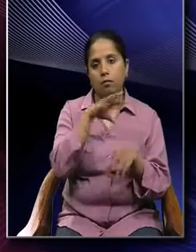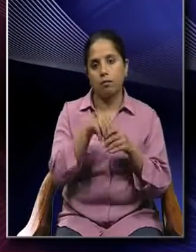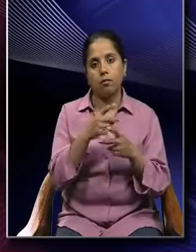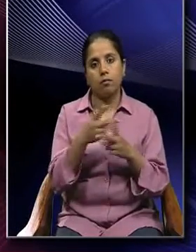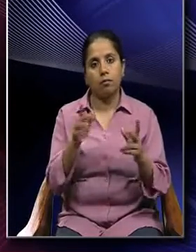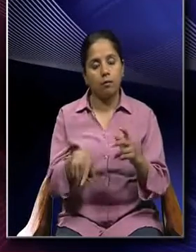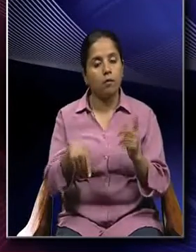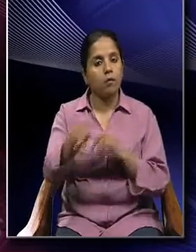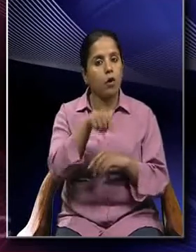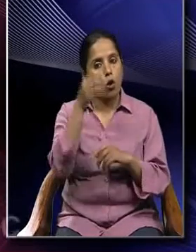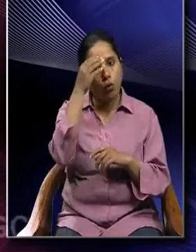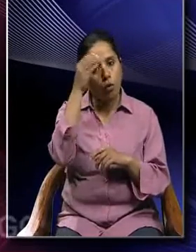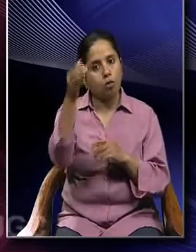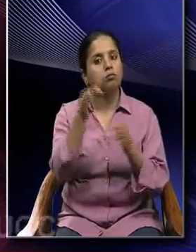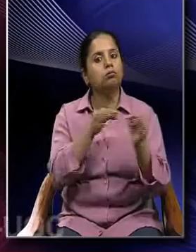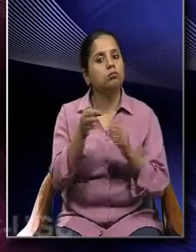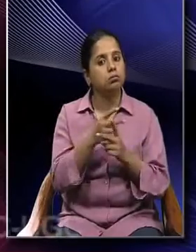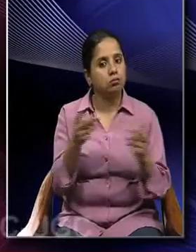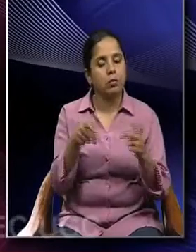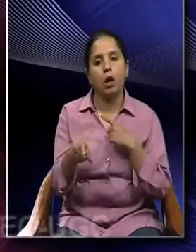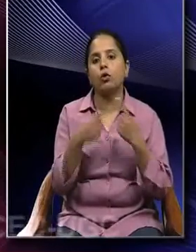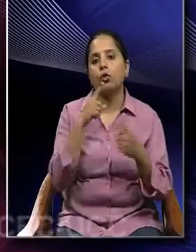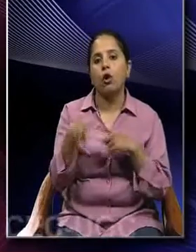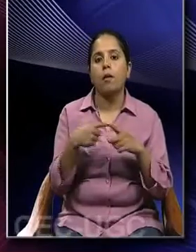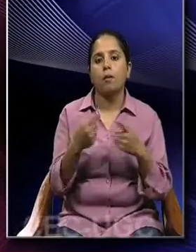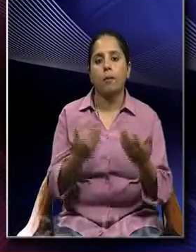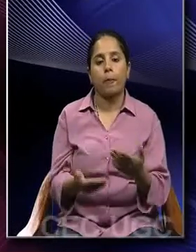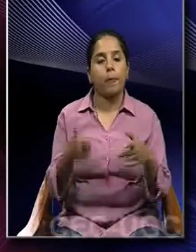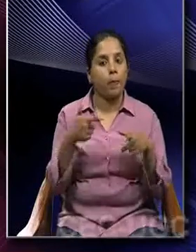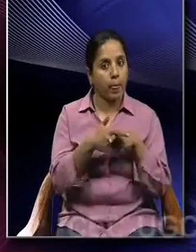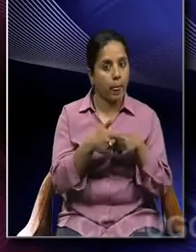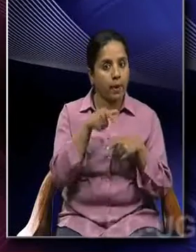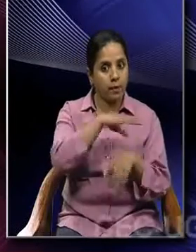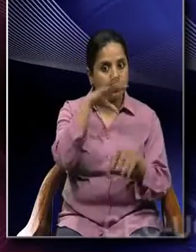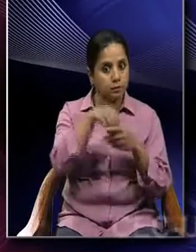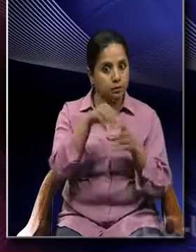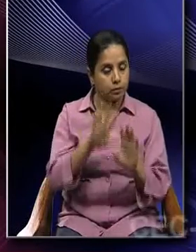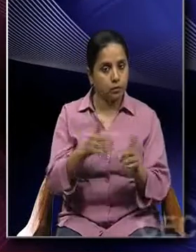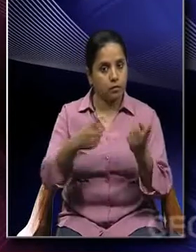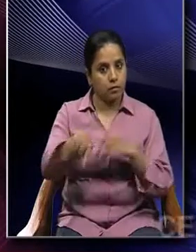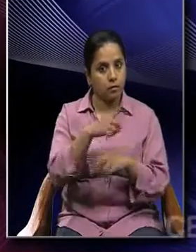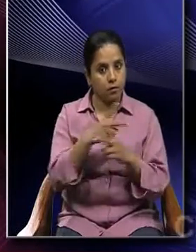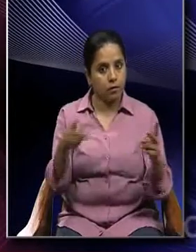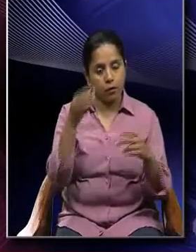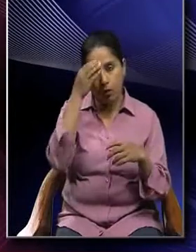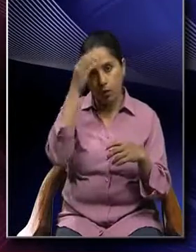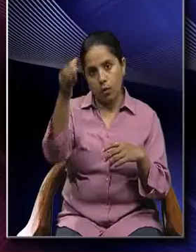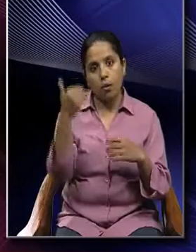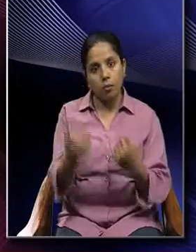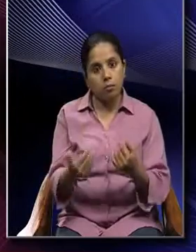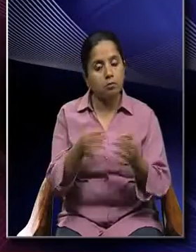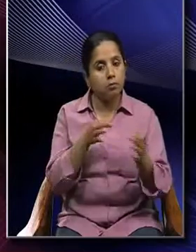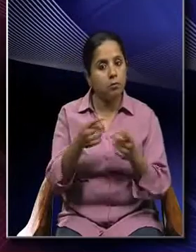such conceptualization, where we talk about that conflict is inherent in this kind of conceptualization, where